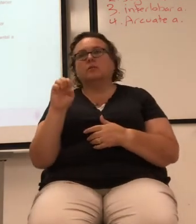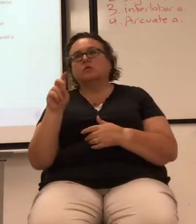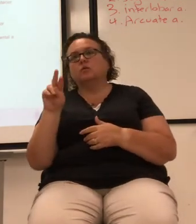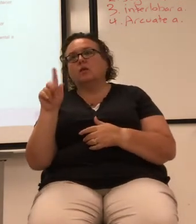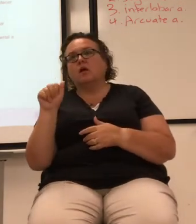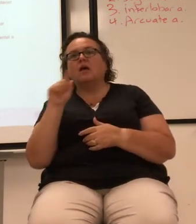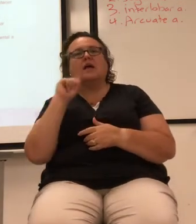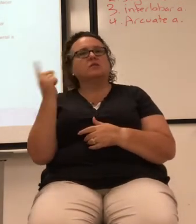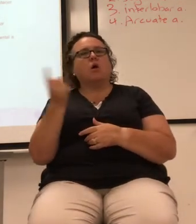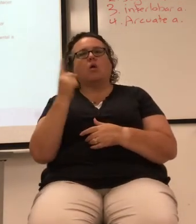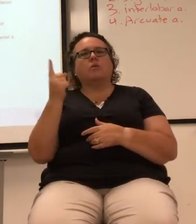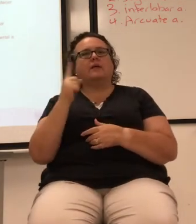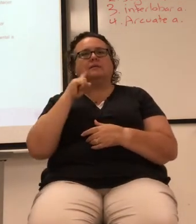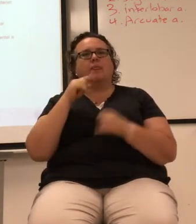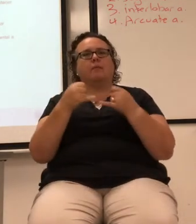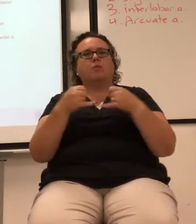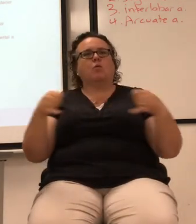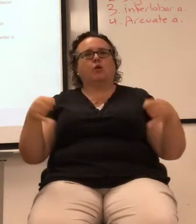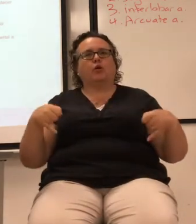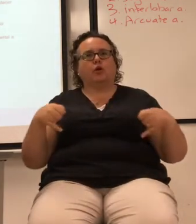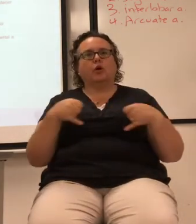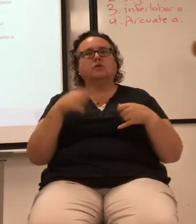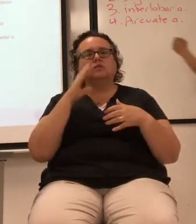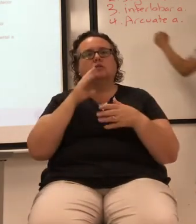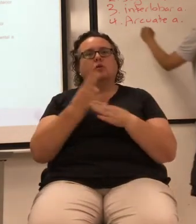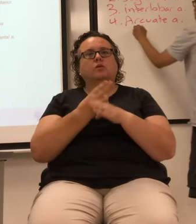So use it as a landmark.